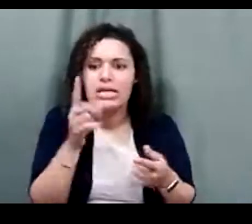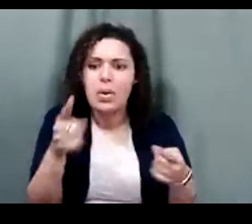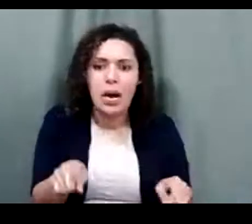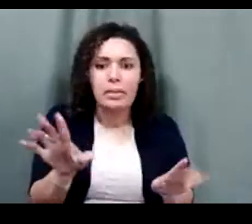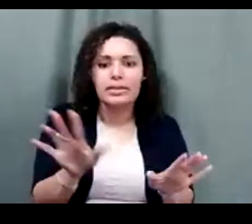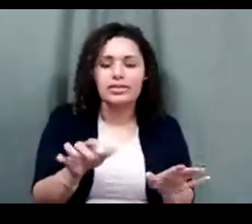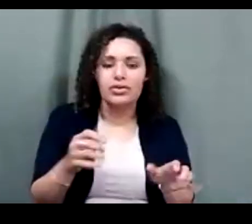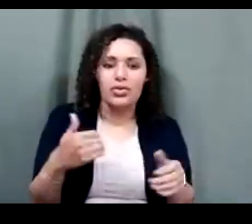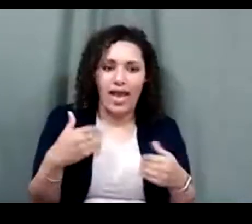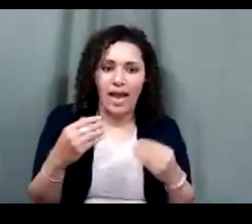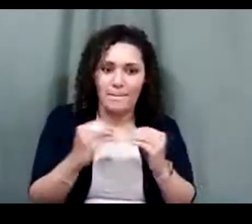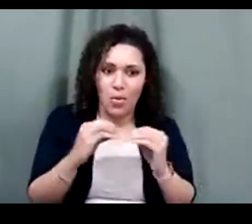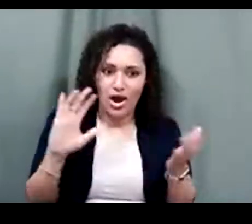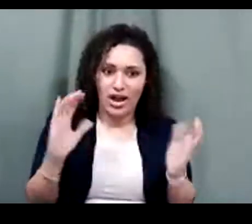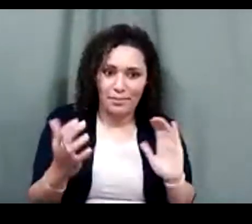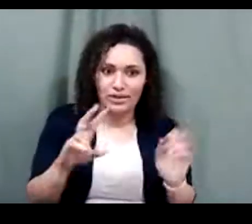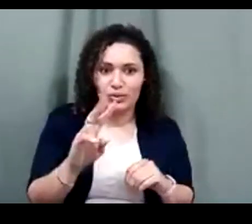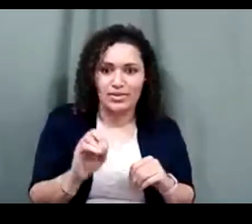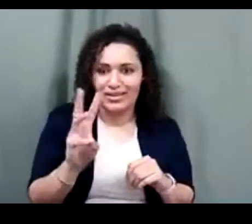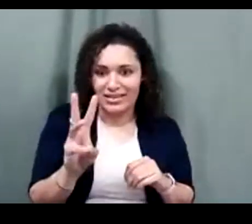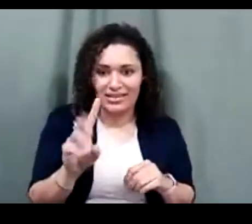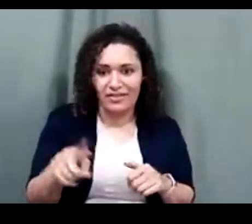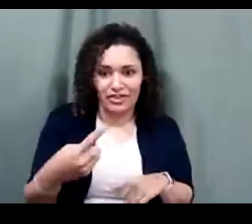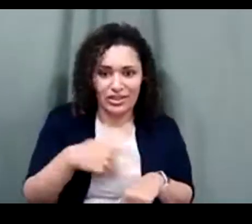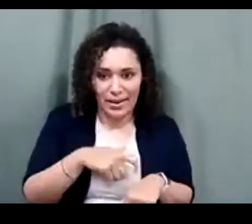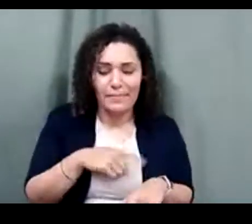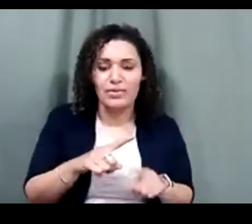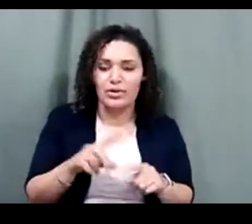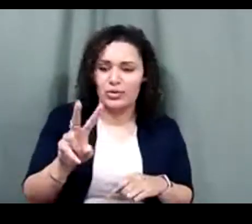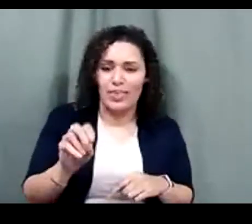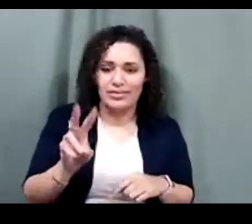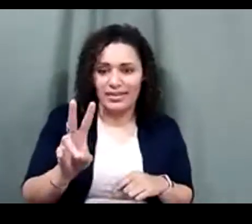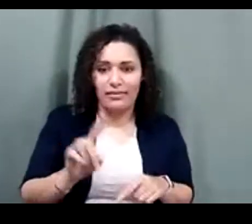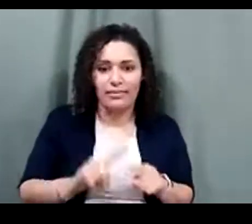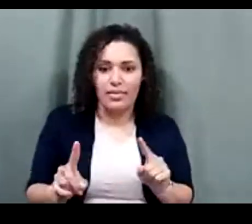did in 2006 when we did the first time, but 2007. But